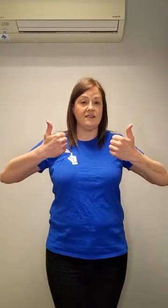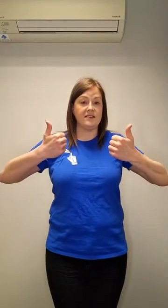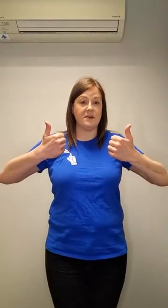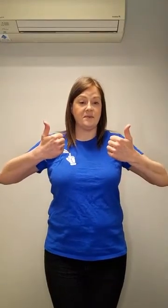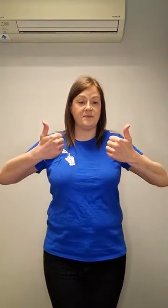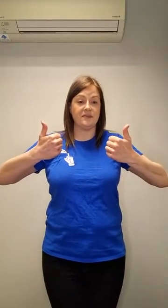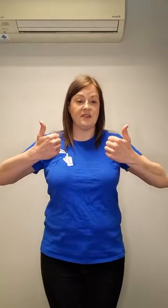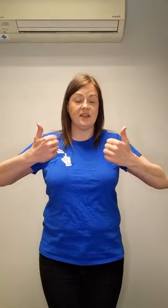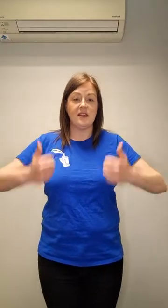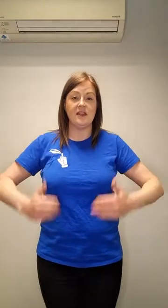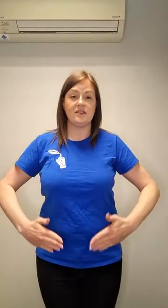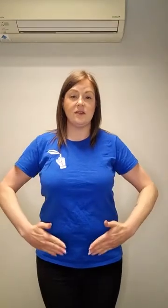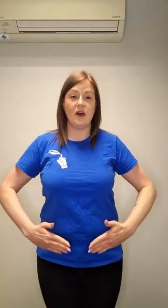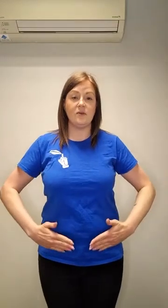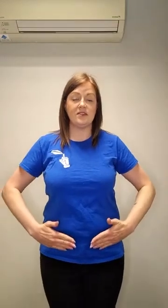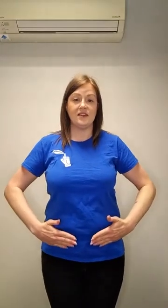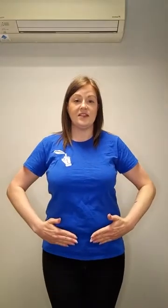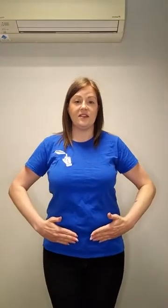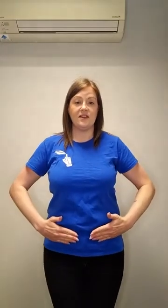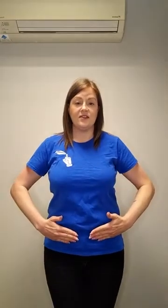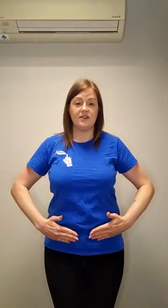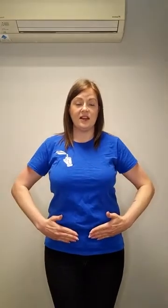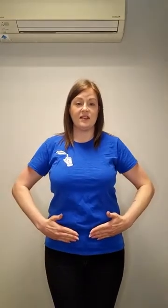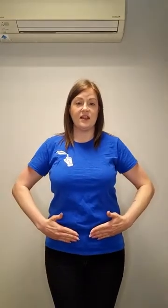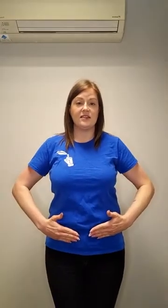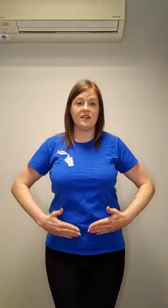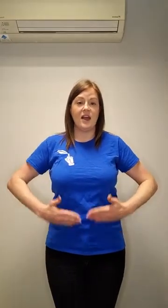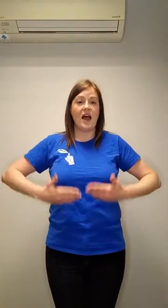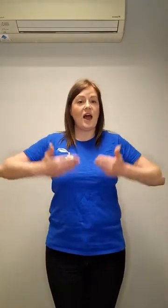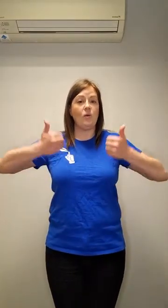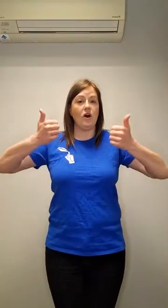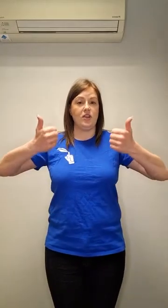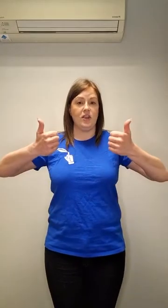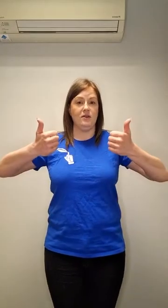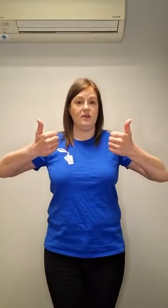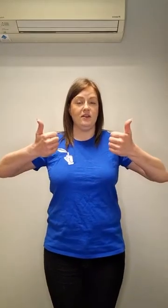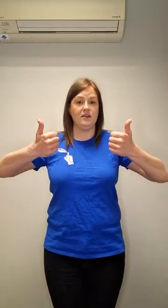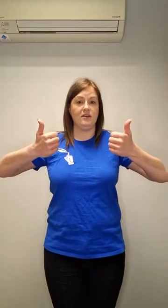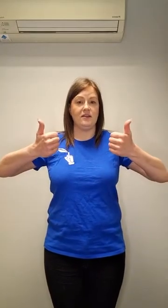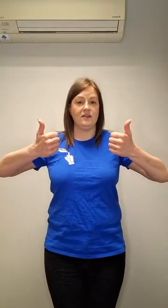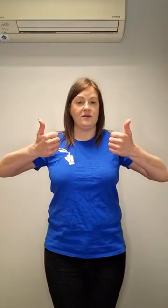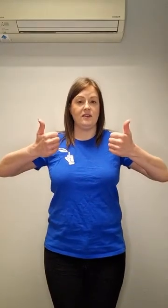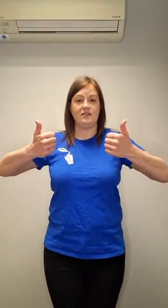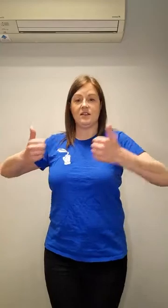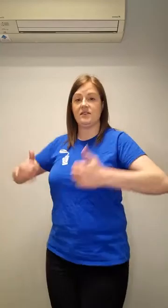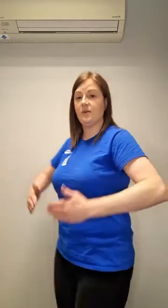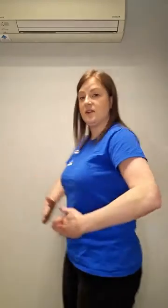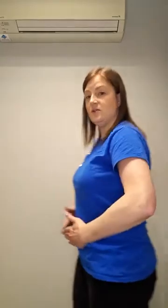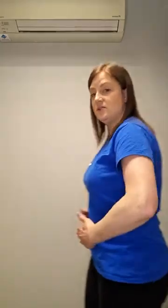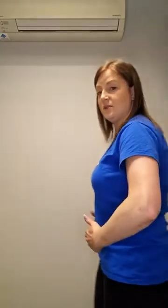hands. So the whole sign together looks like this. How are you? Turn sideways so you can sort of